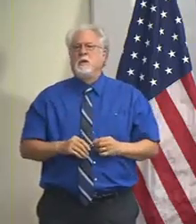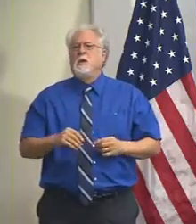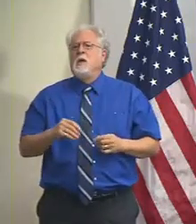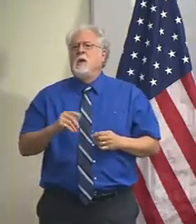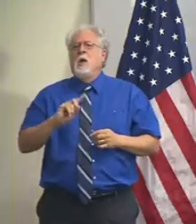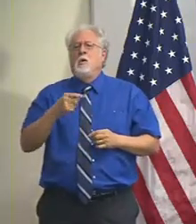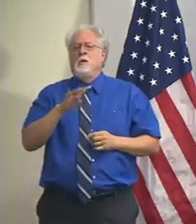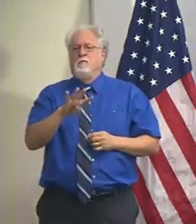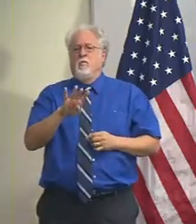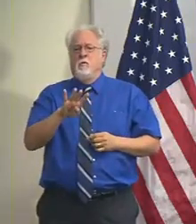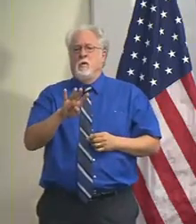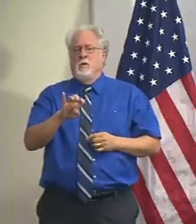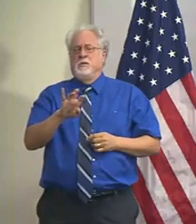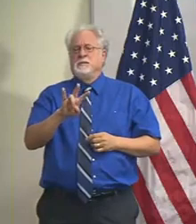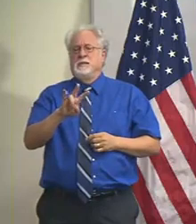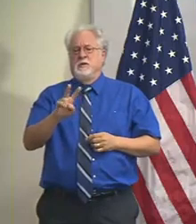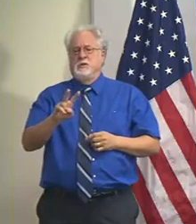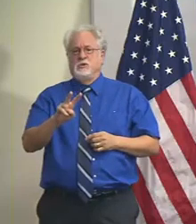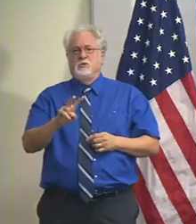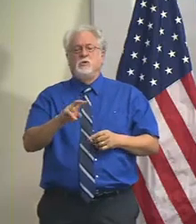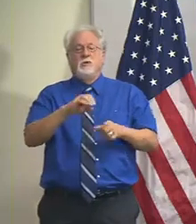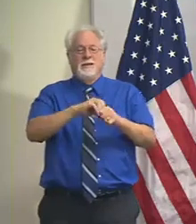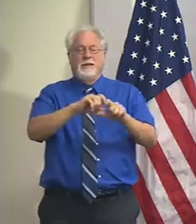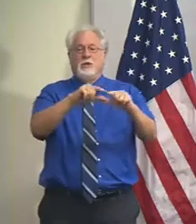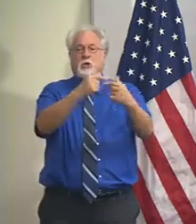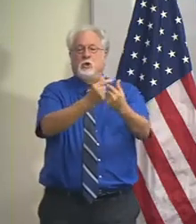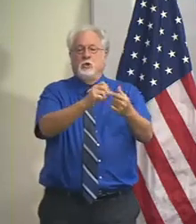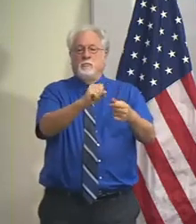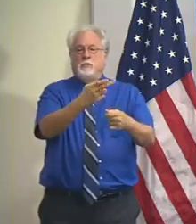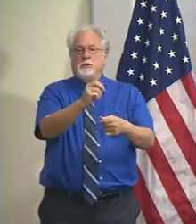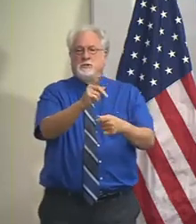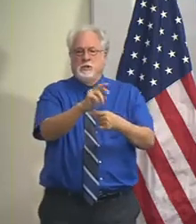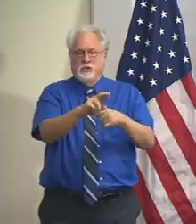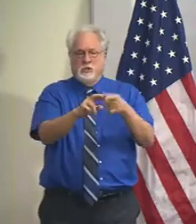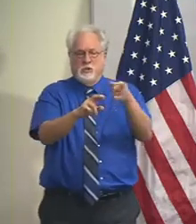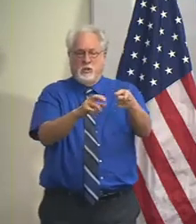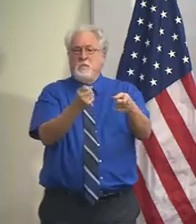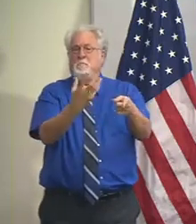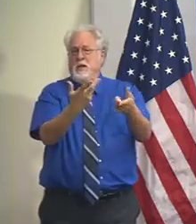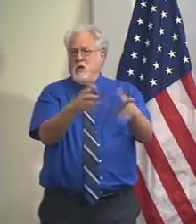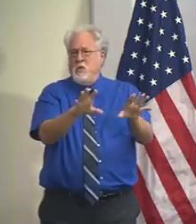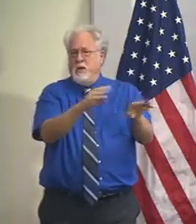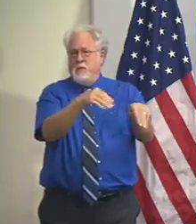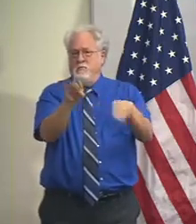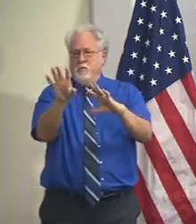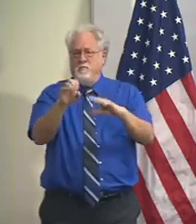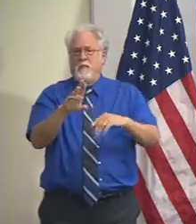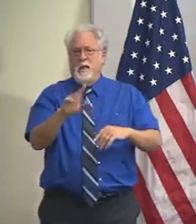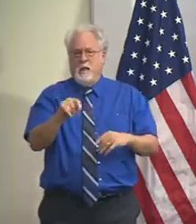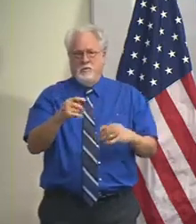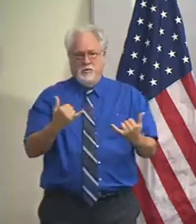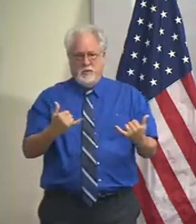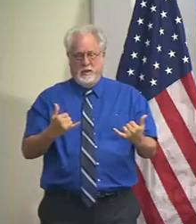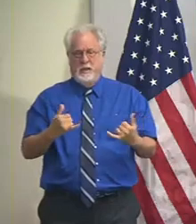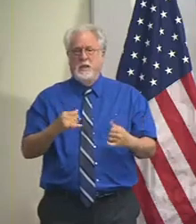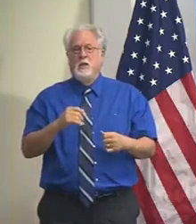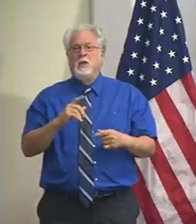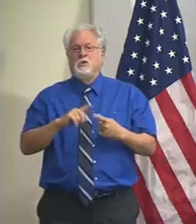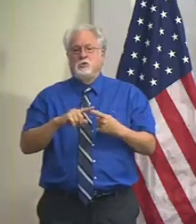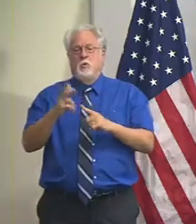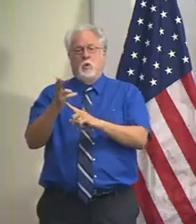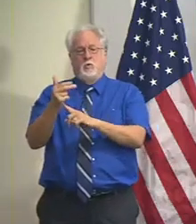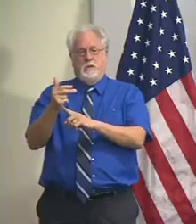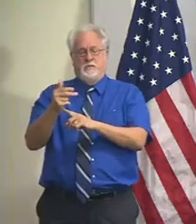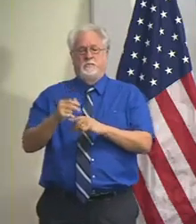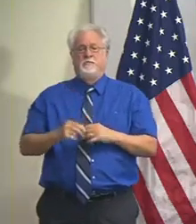were only 472 in congregant shelters, and many of those people have already been moved out today to a hotel